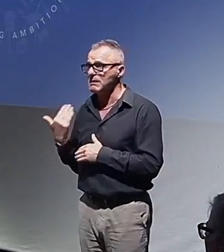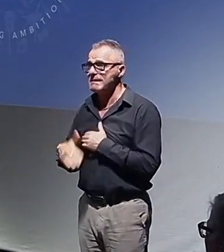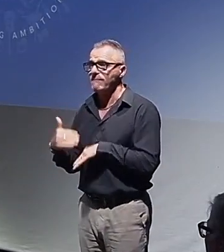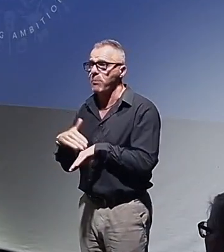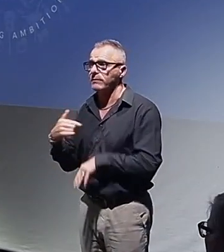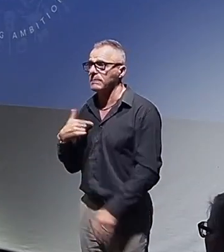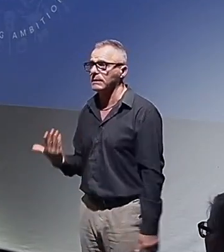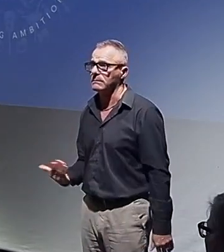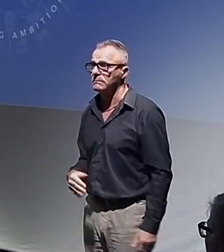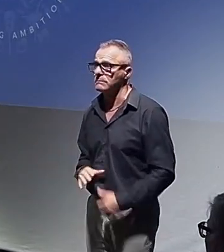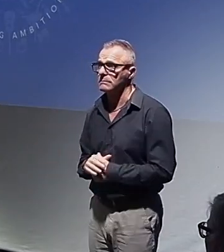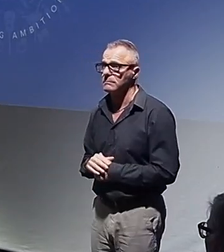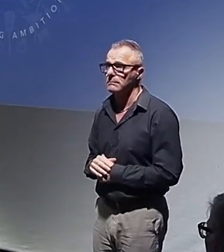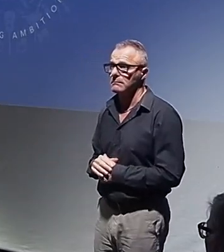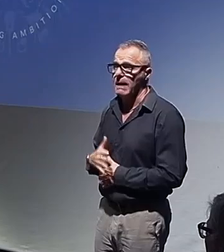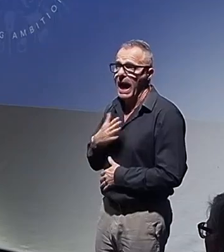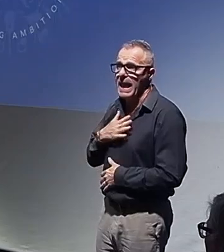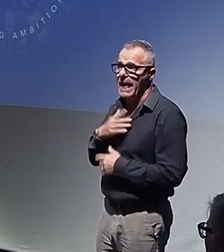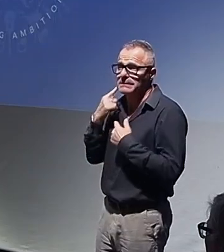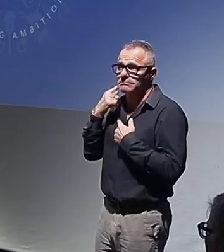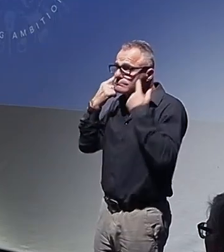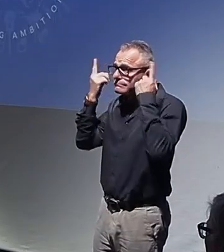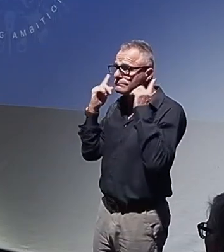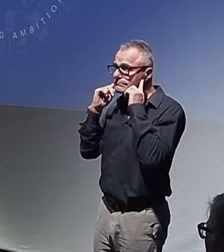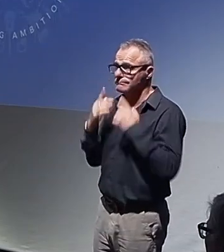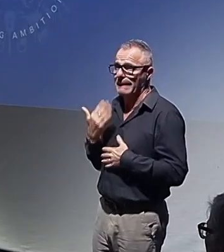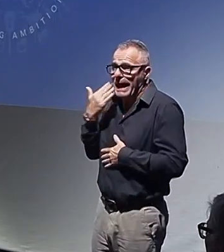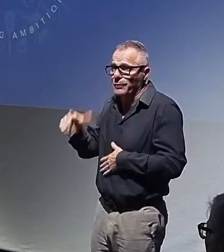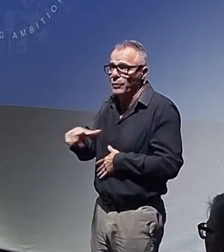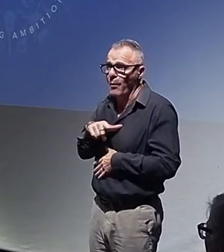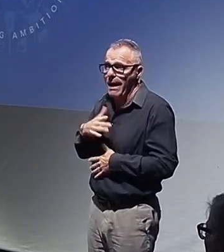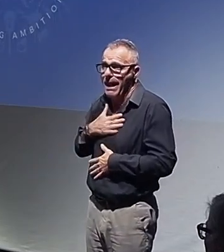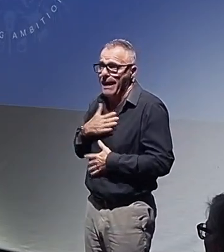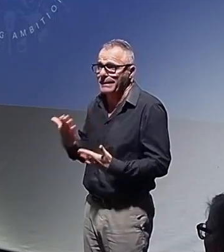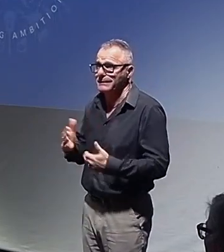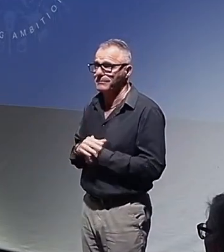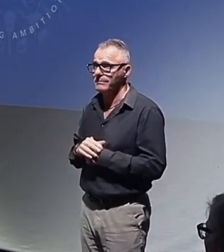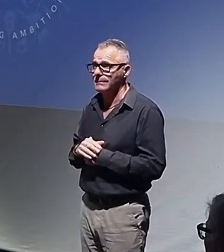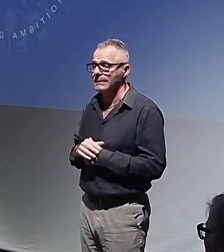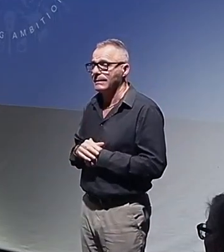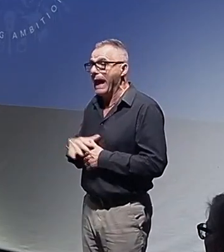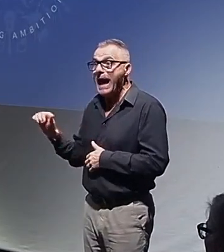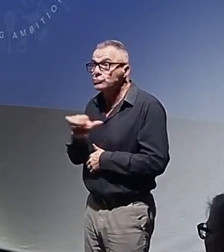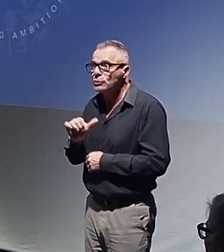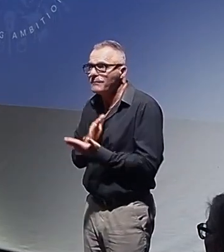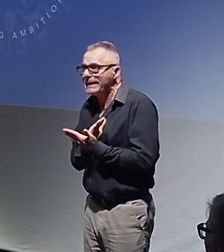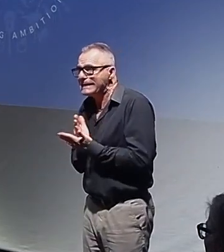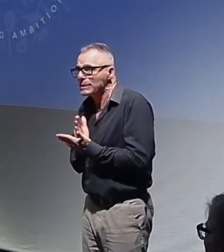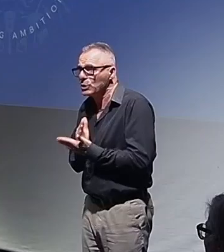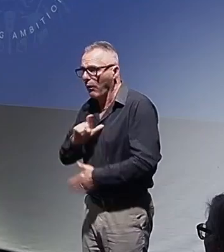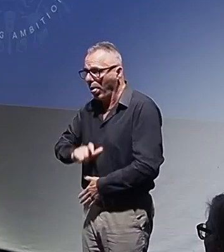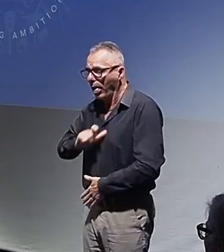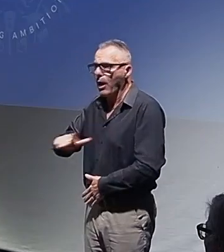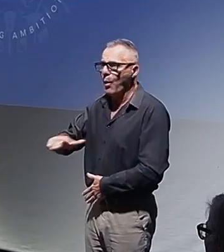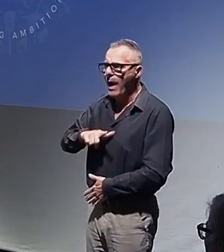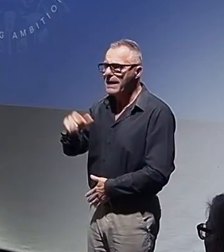me. I liked them. I don't know why. I should have had insecurities about them with the amount of times that people pointed